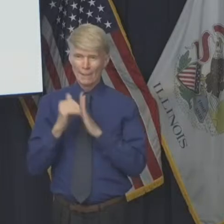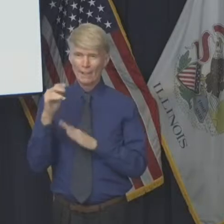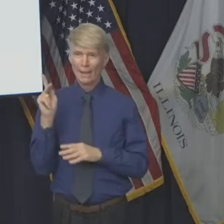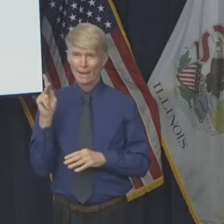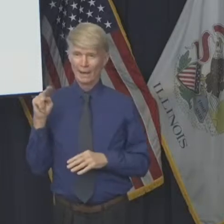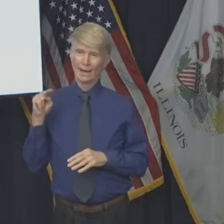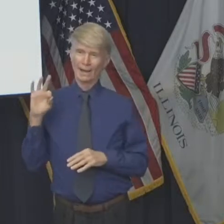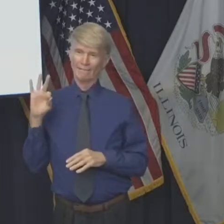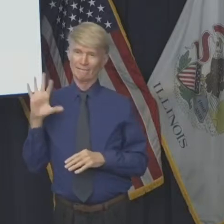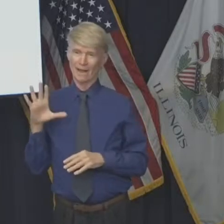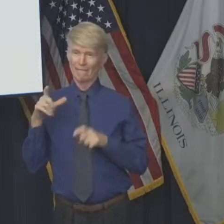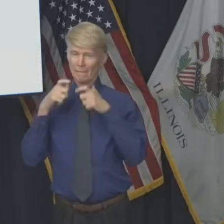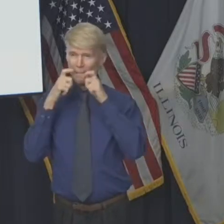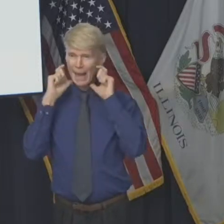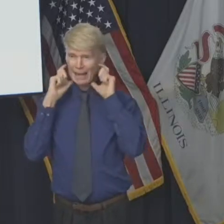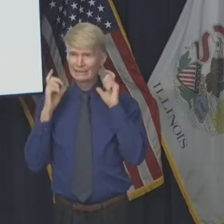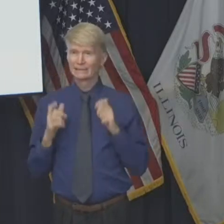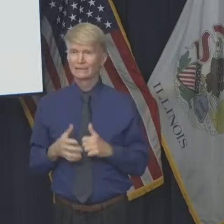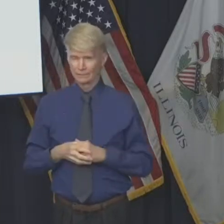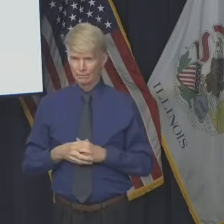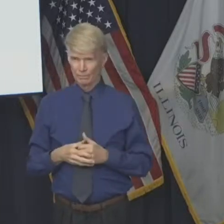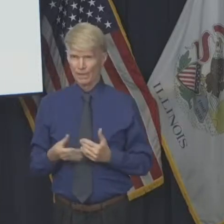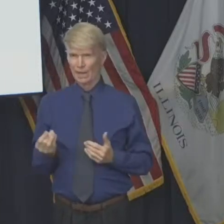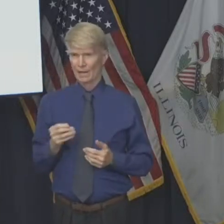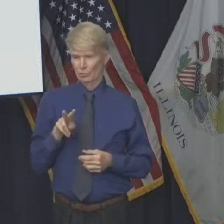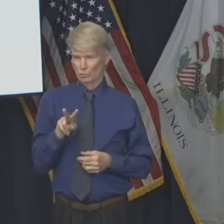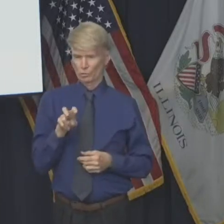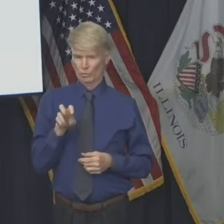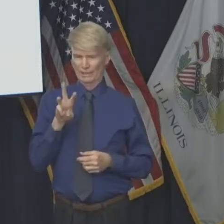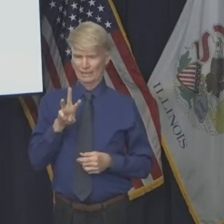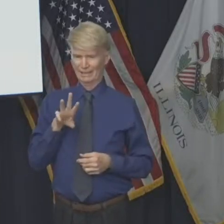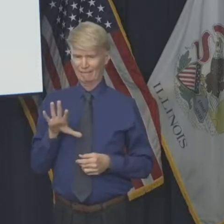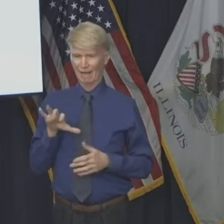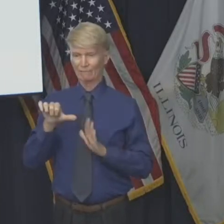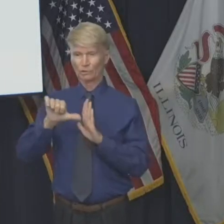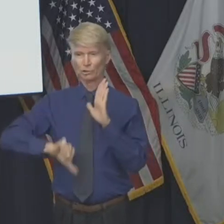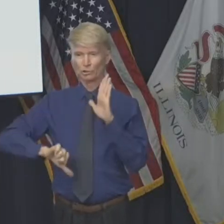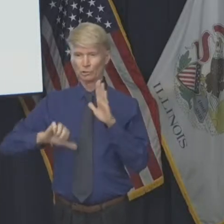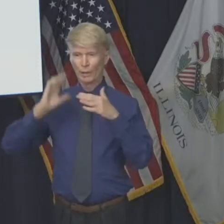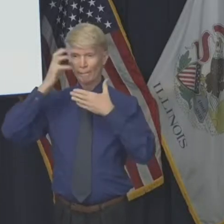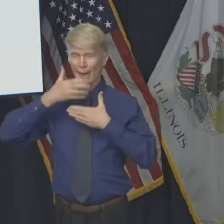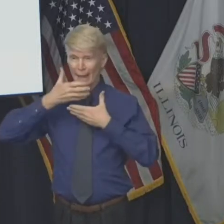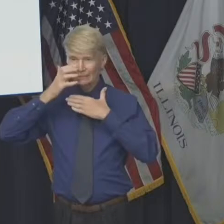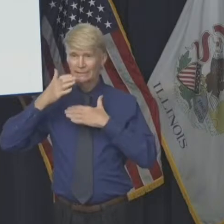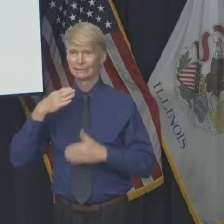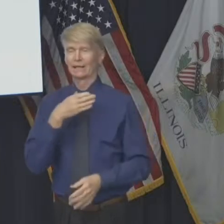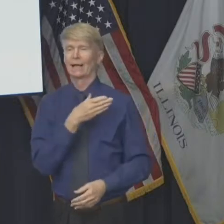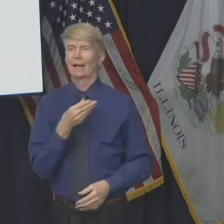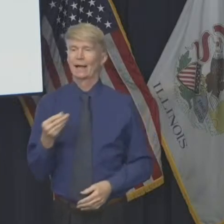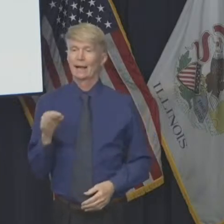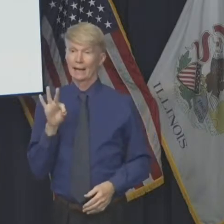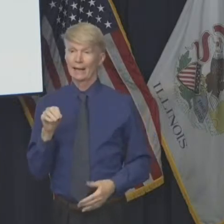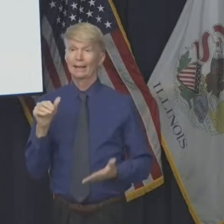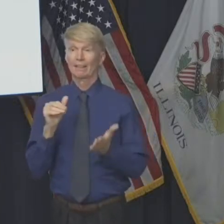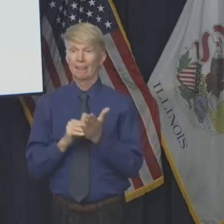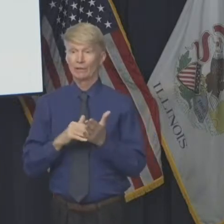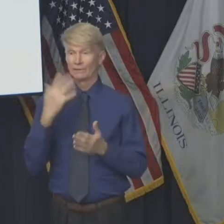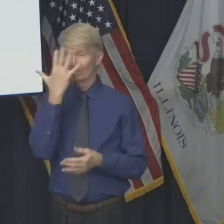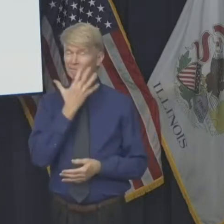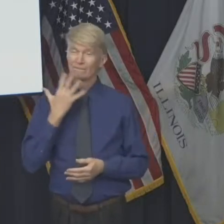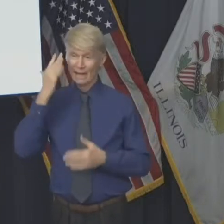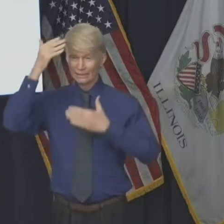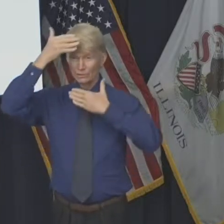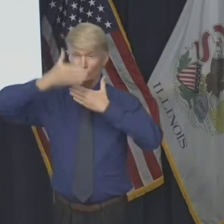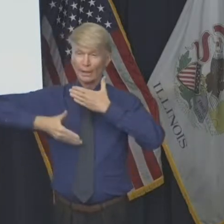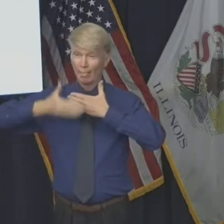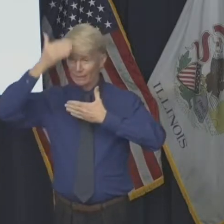KN95 masks, nearly 260,000 surgical masks, and 90,000 face shields.